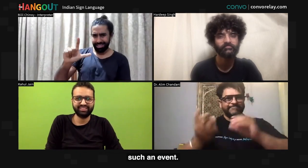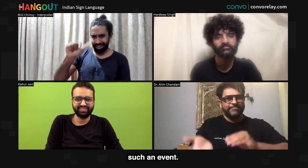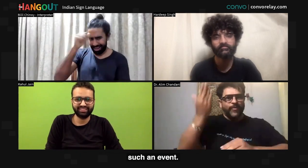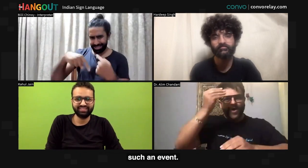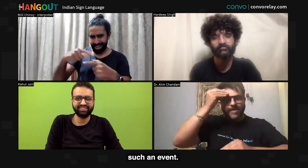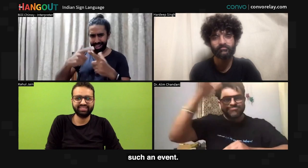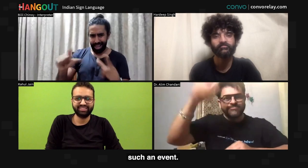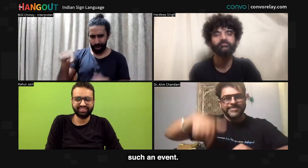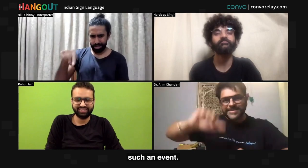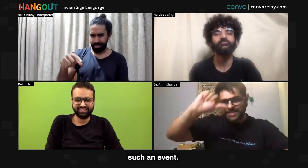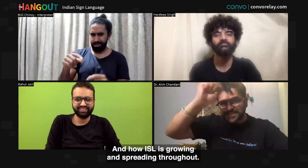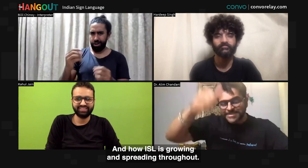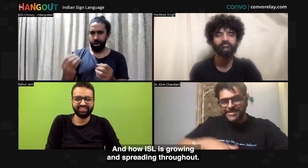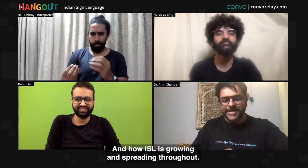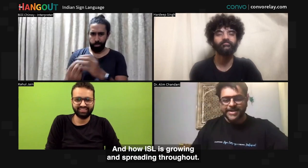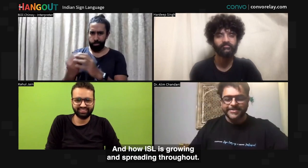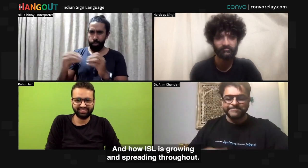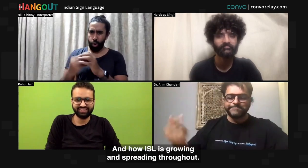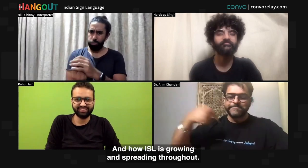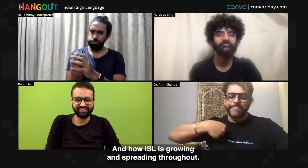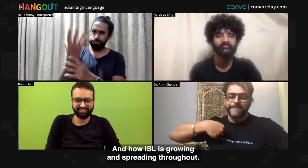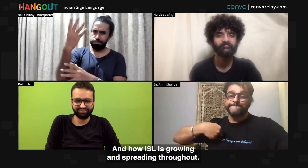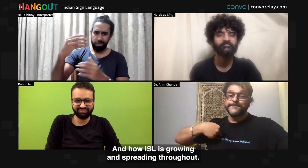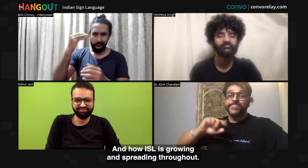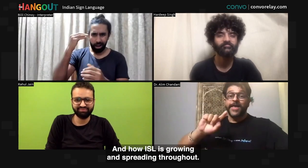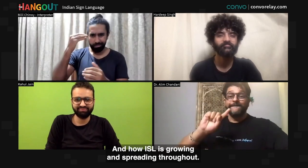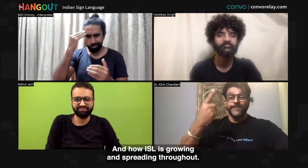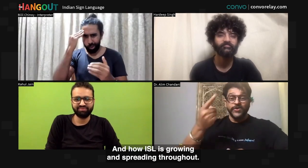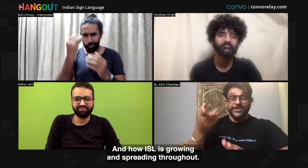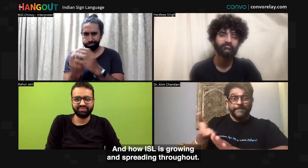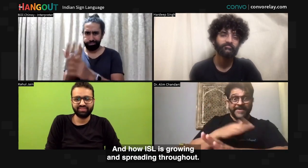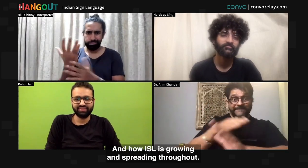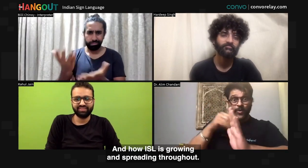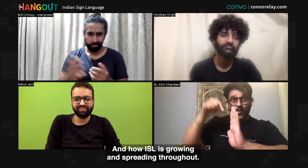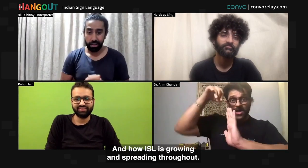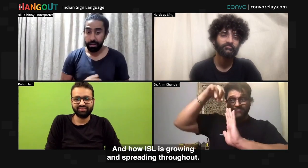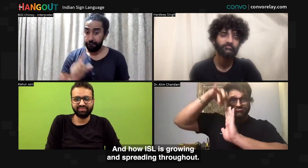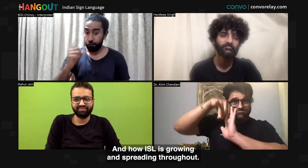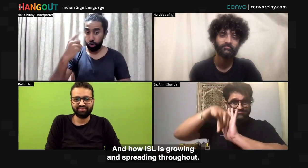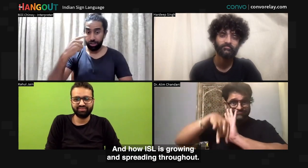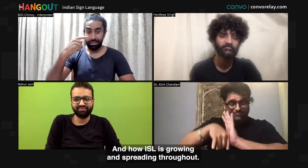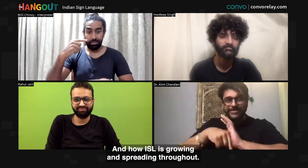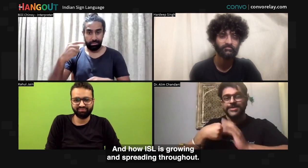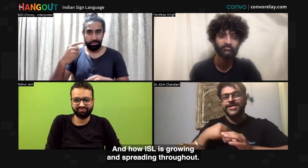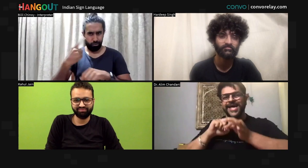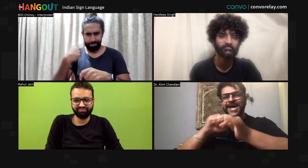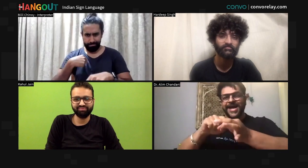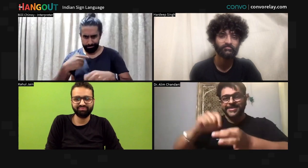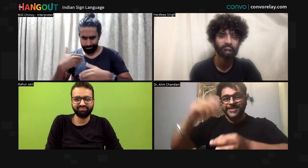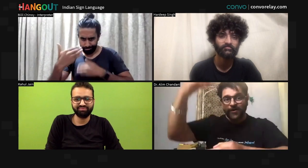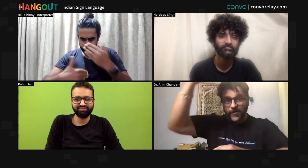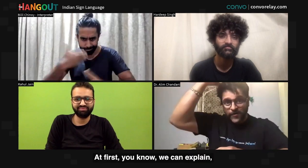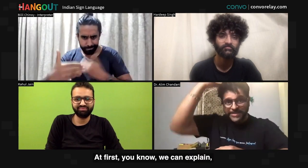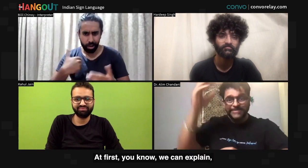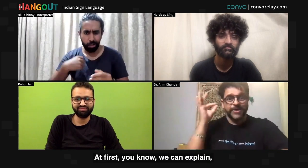event and how do we, how ISL is growing and spreading throughout. So at first,